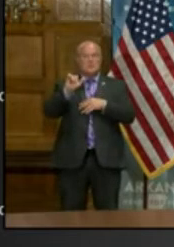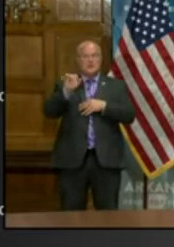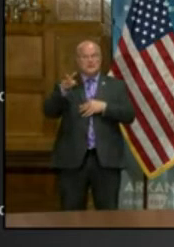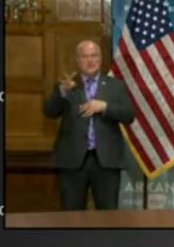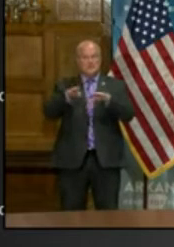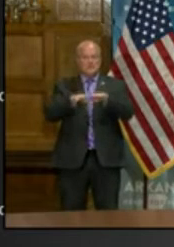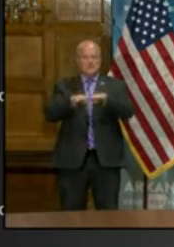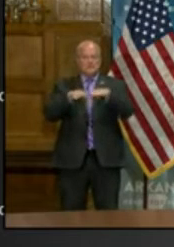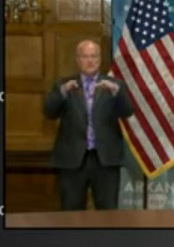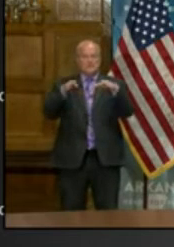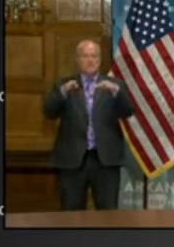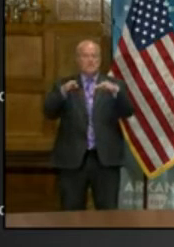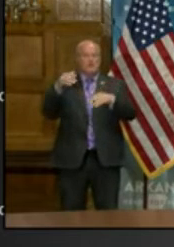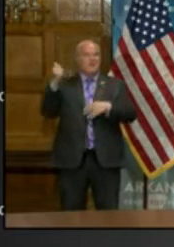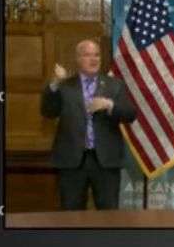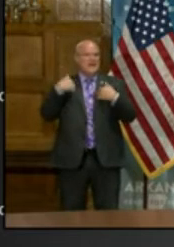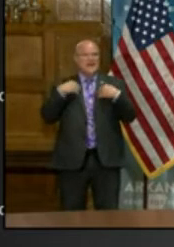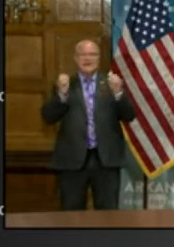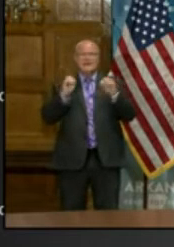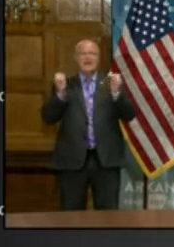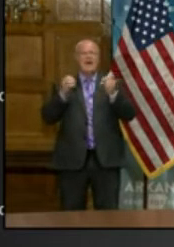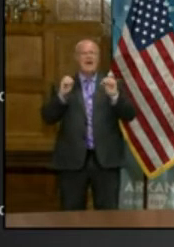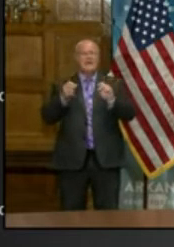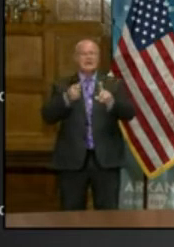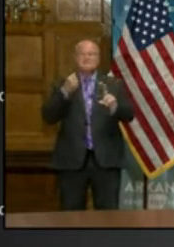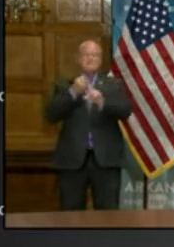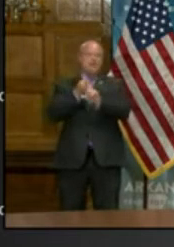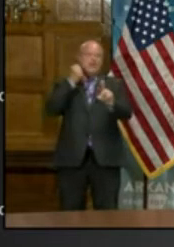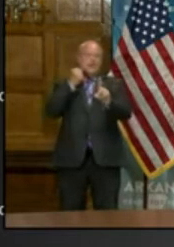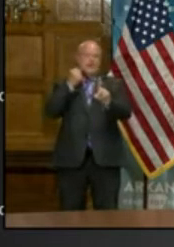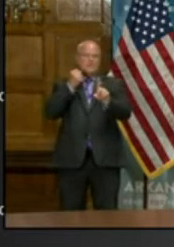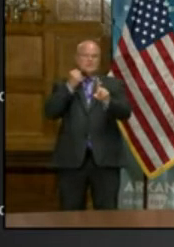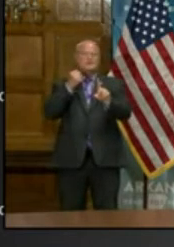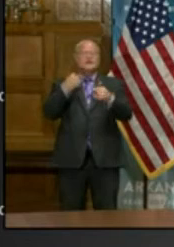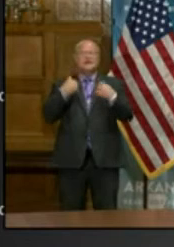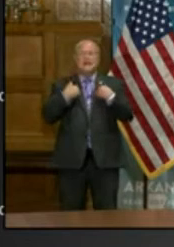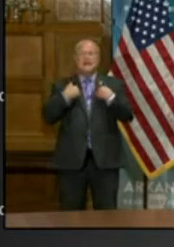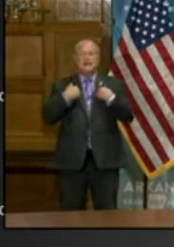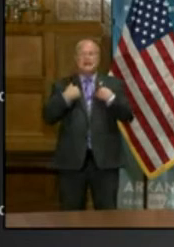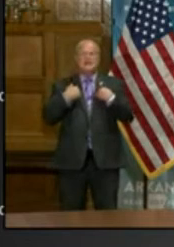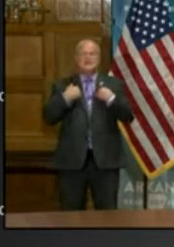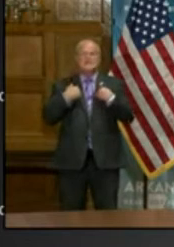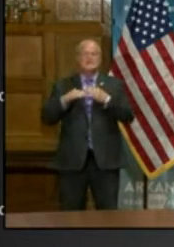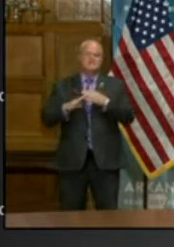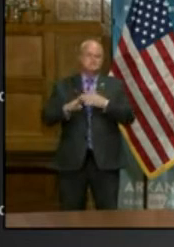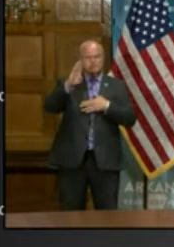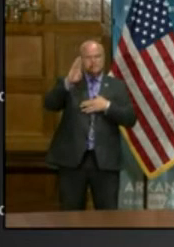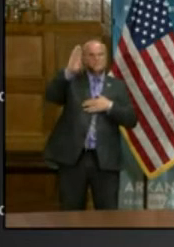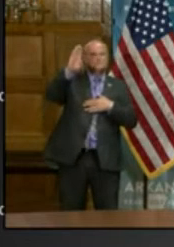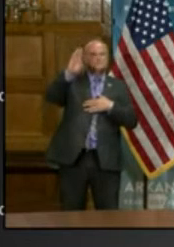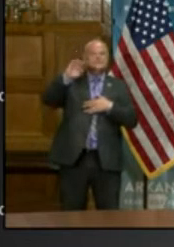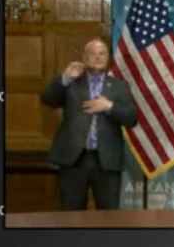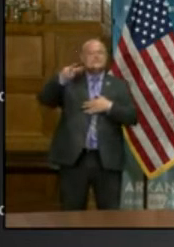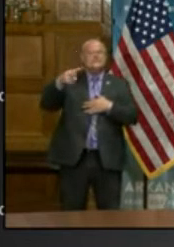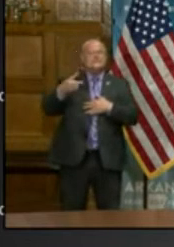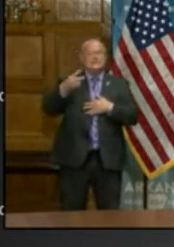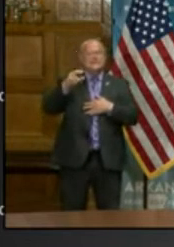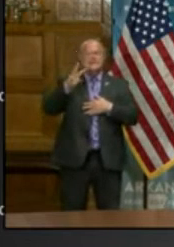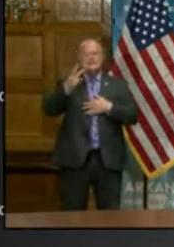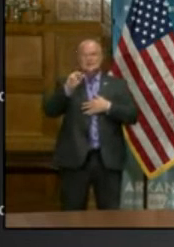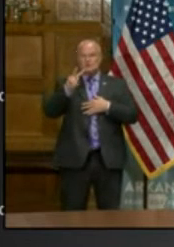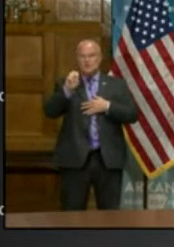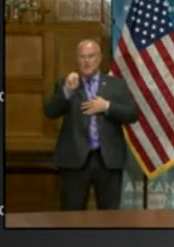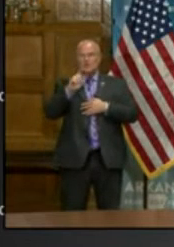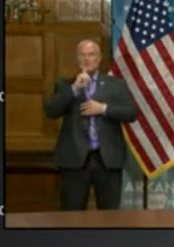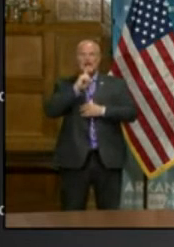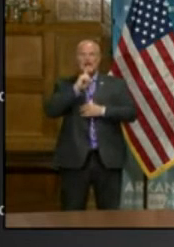4th, they didn't have anything, and all of a sudden they've had that second wave, which